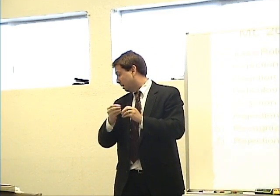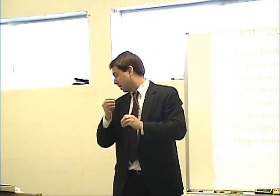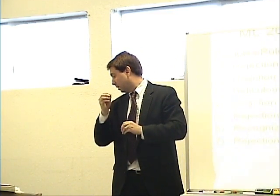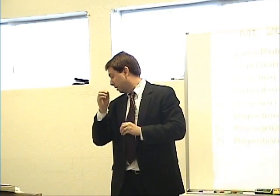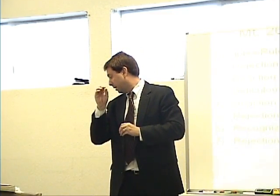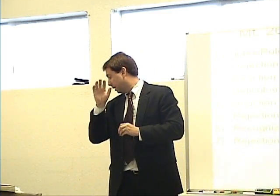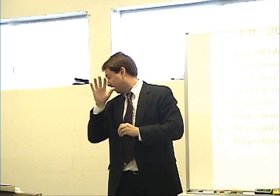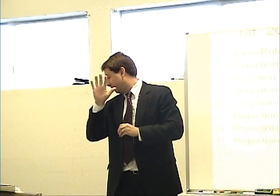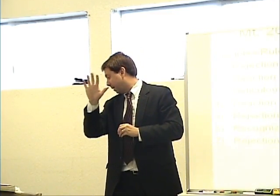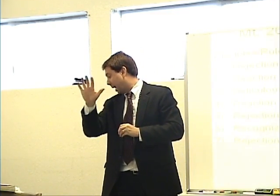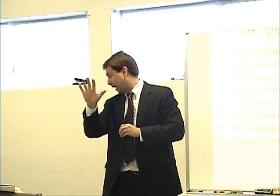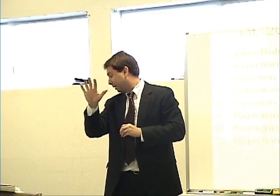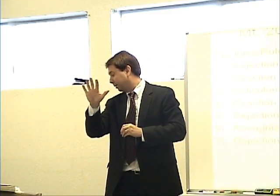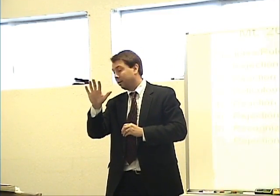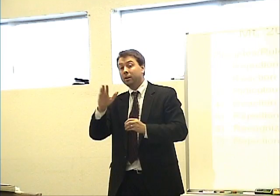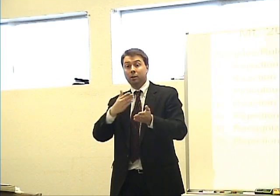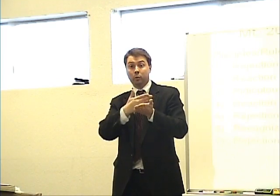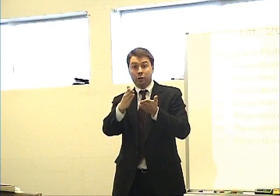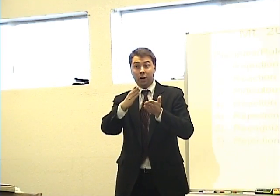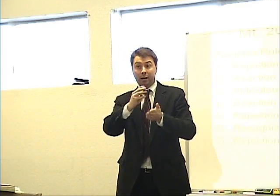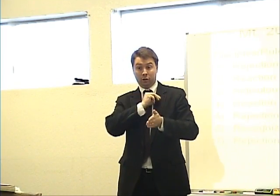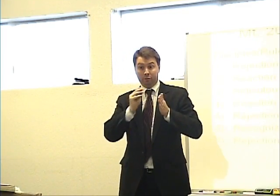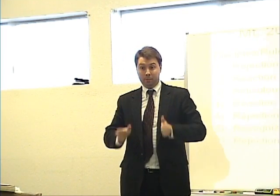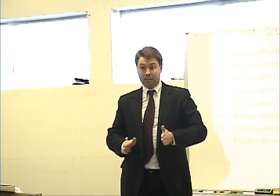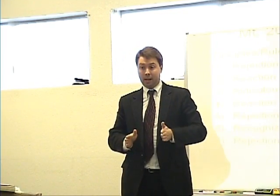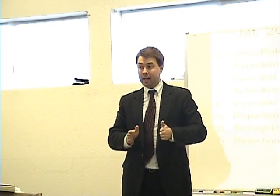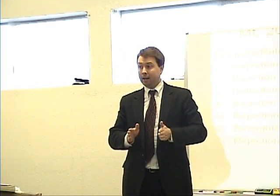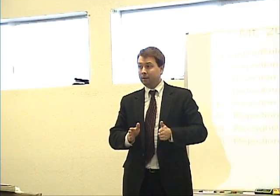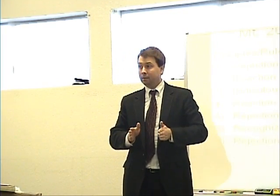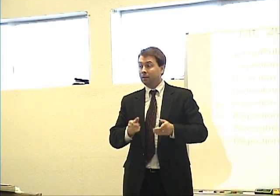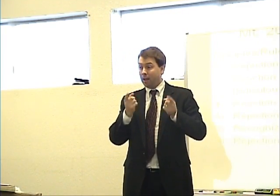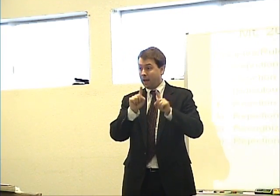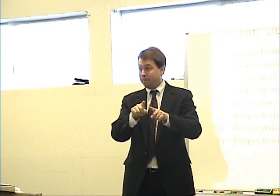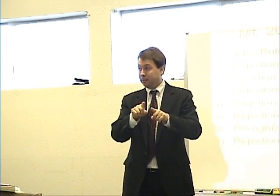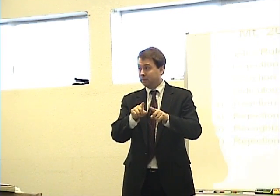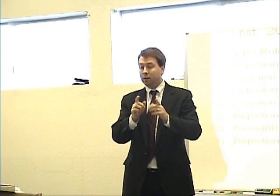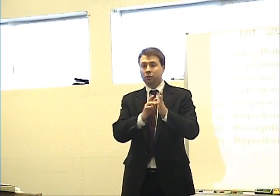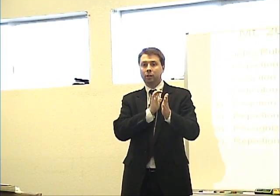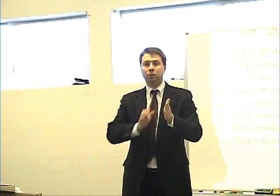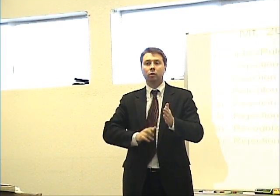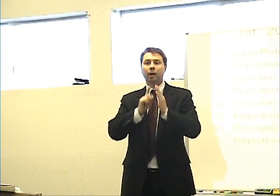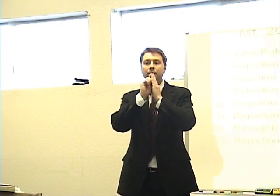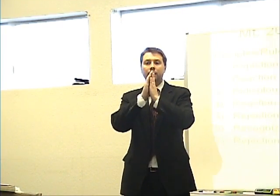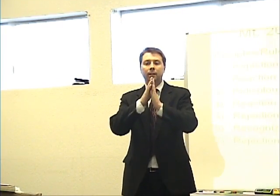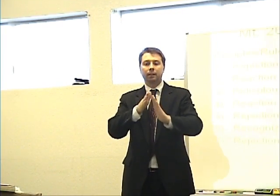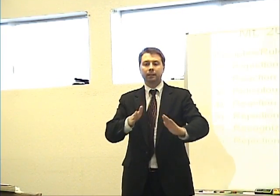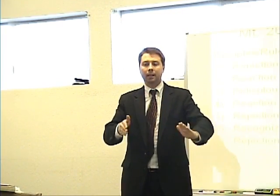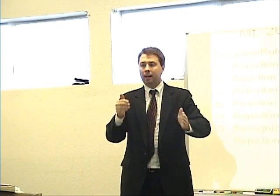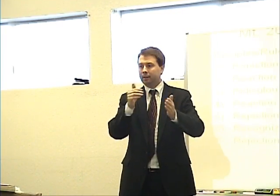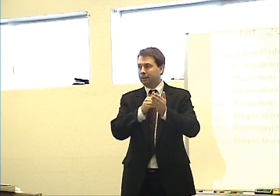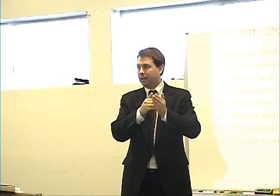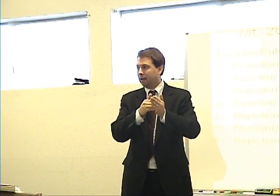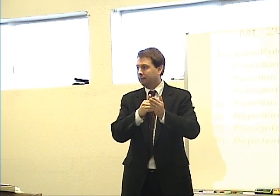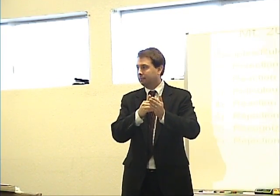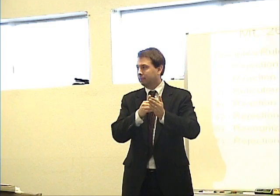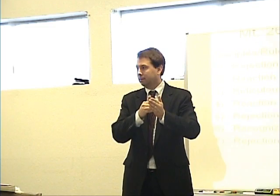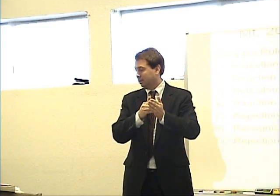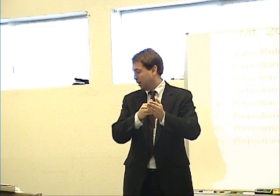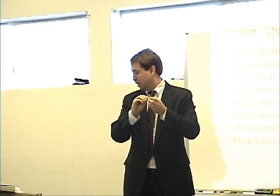Number five, the rejection of Messiah happens. Jesus Christ silent again.